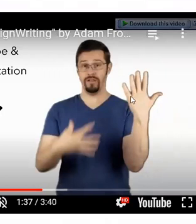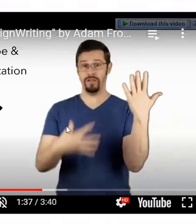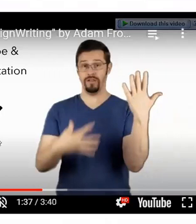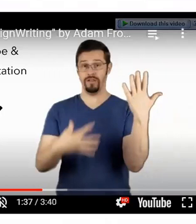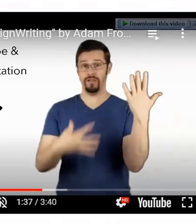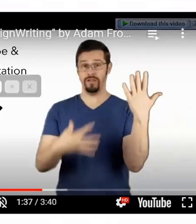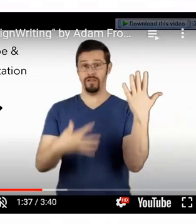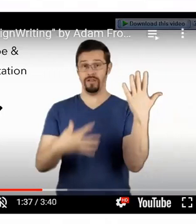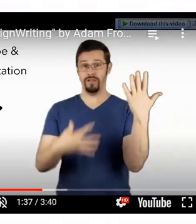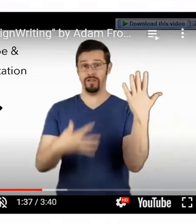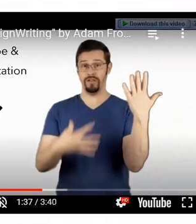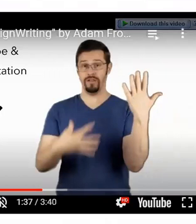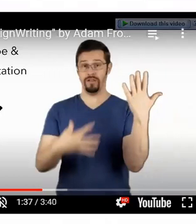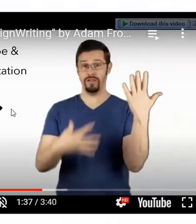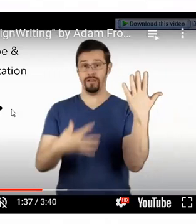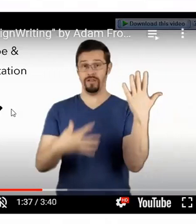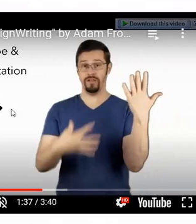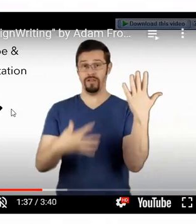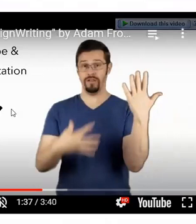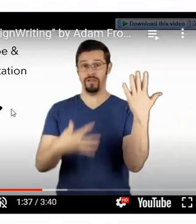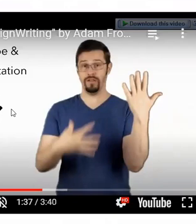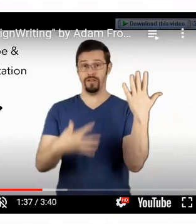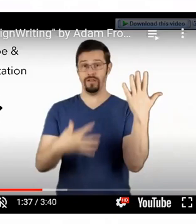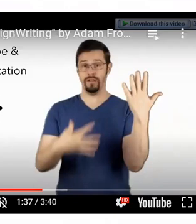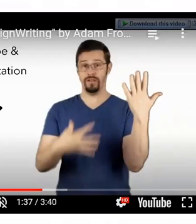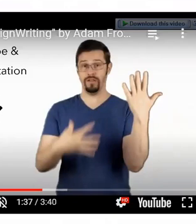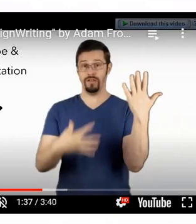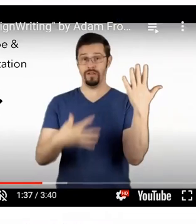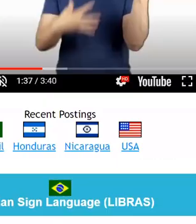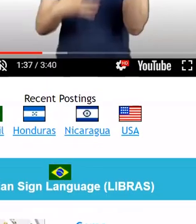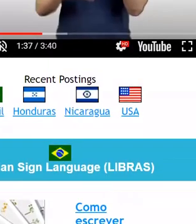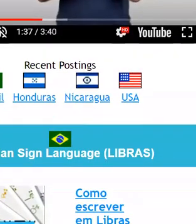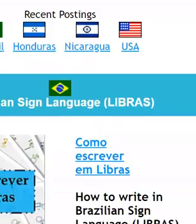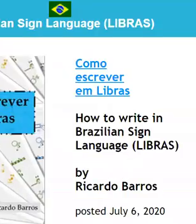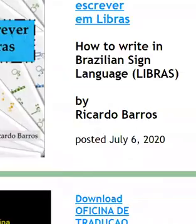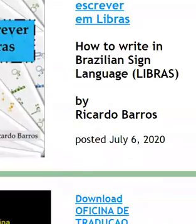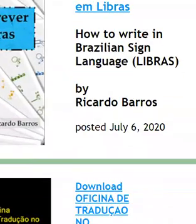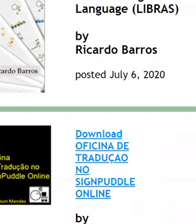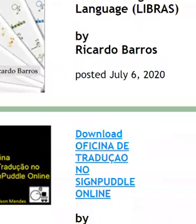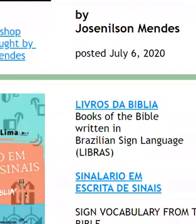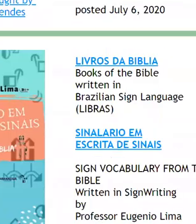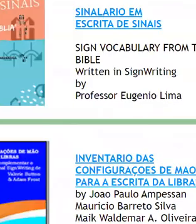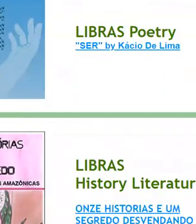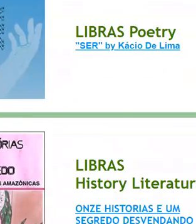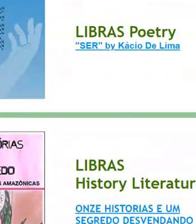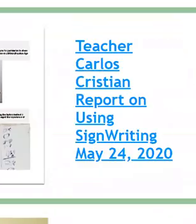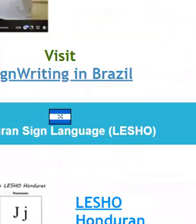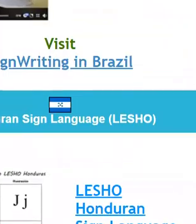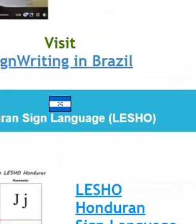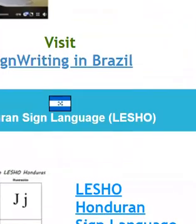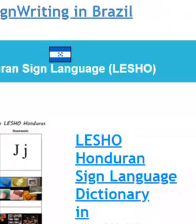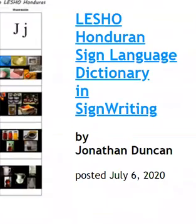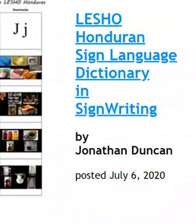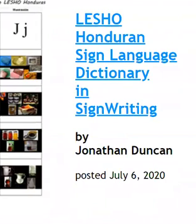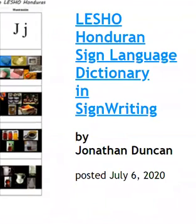shape. So Yeah. he's writing down the hand shape. And there are many hand shapes to write. Oh, If we go